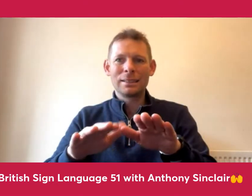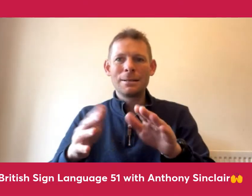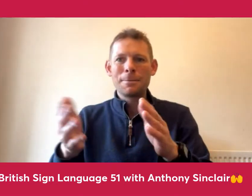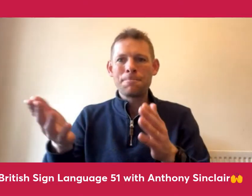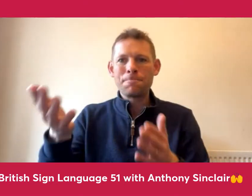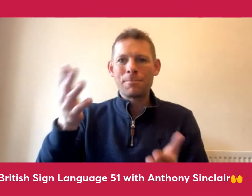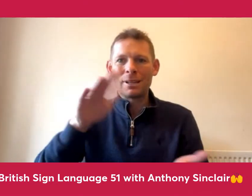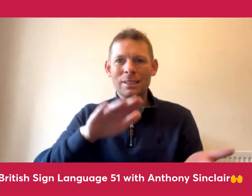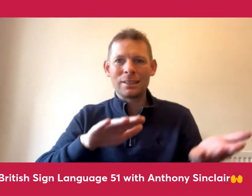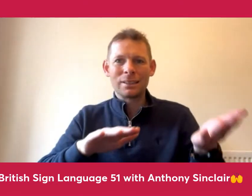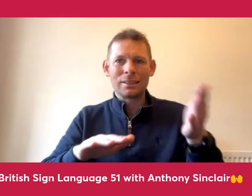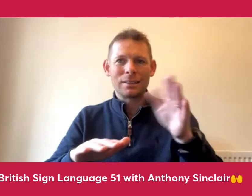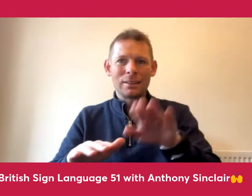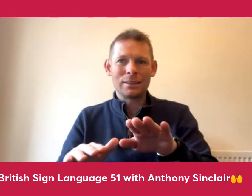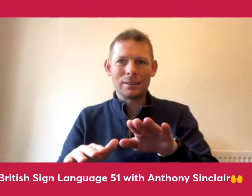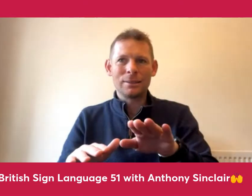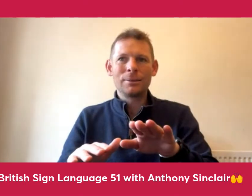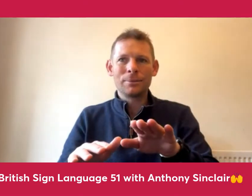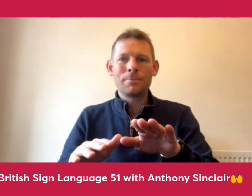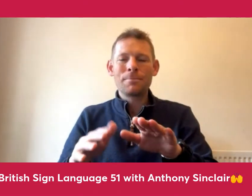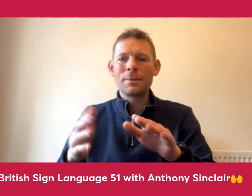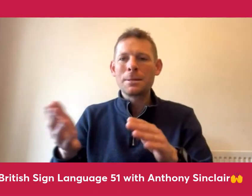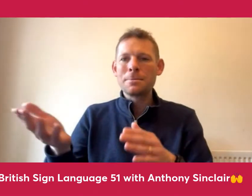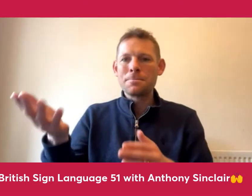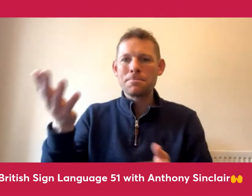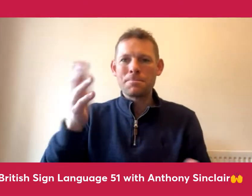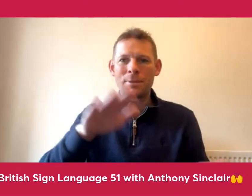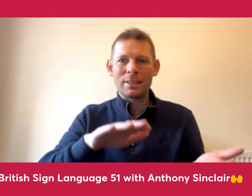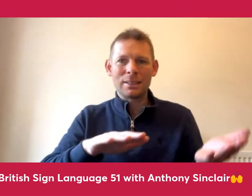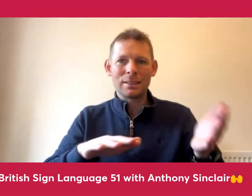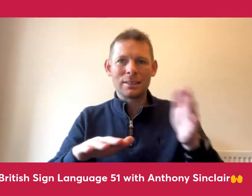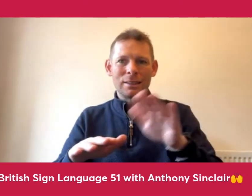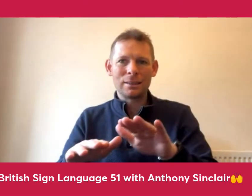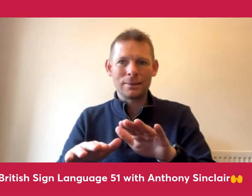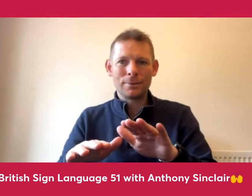And this is packing. So packing your bag.